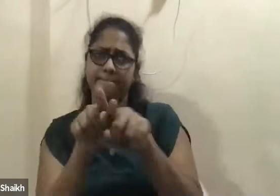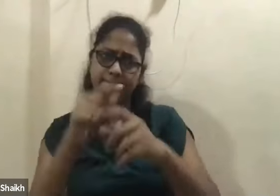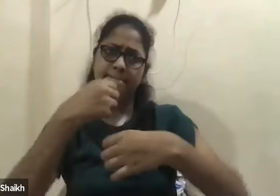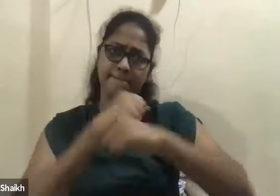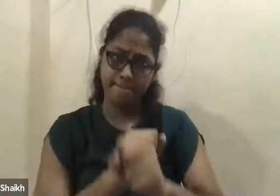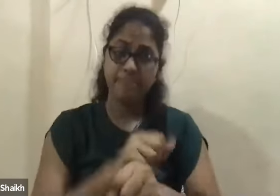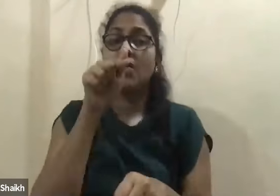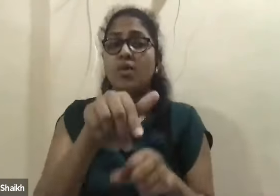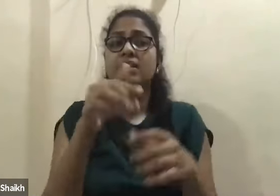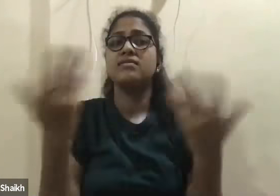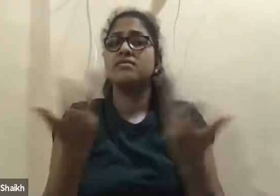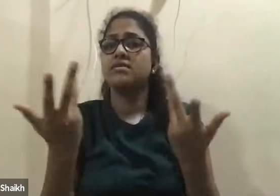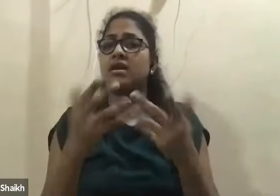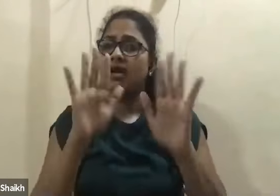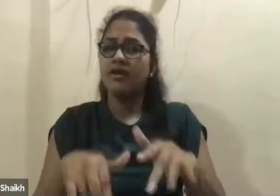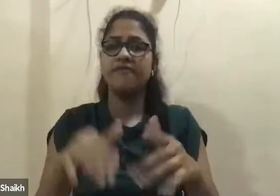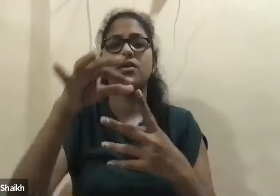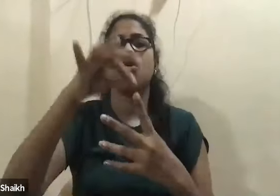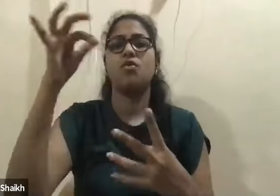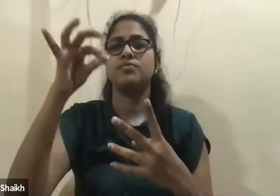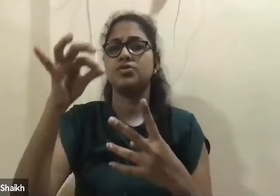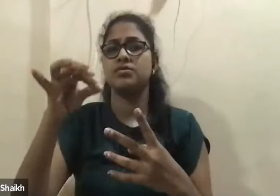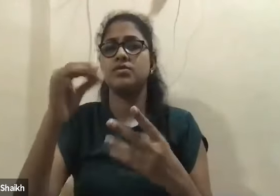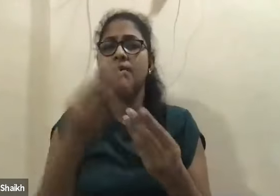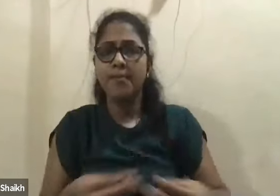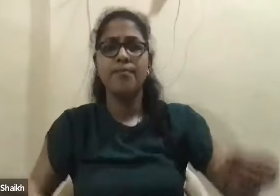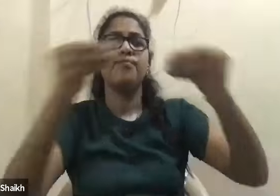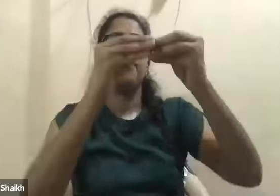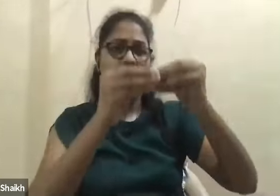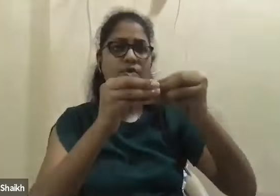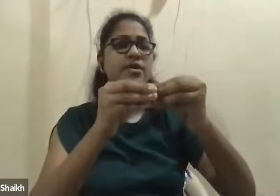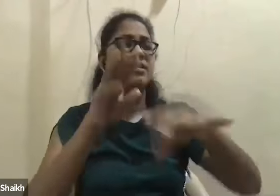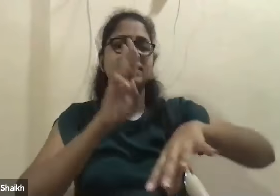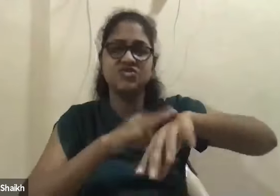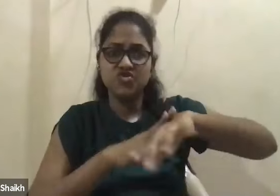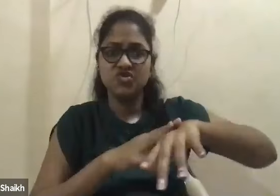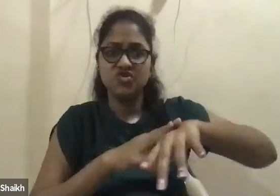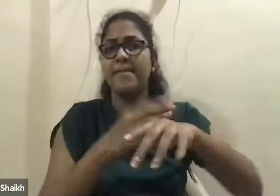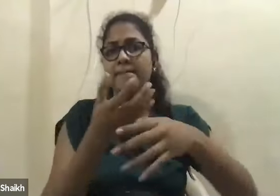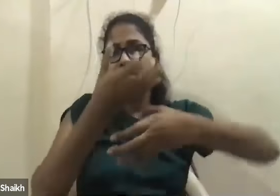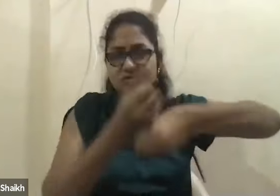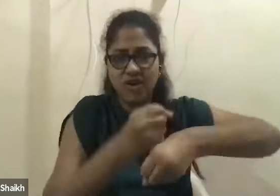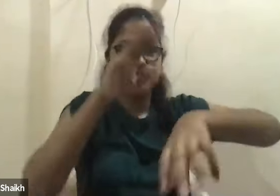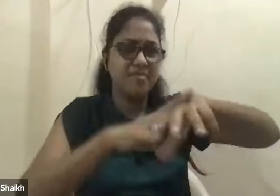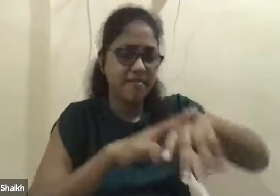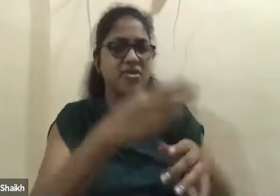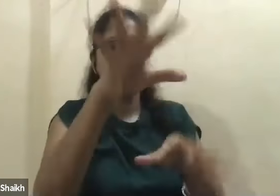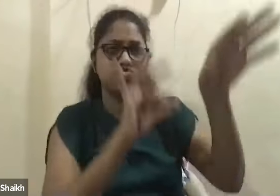option of appointing more trustees, and they appoint more trustees during their lifetime. Till the time the settler is